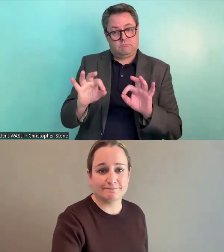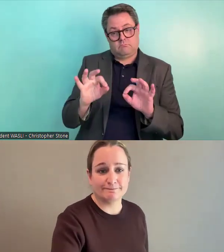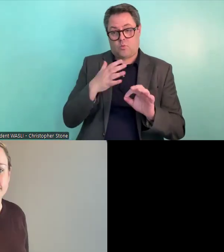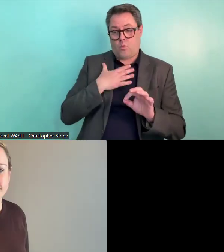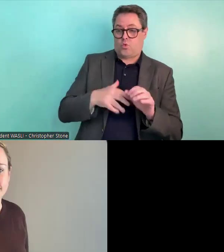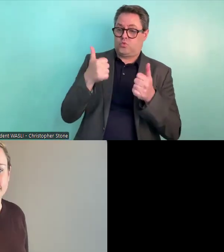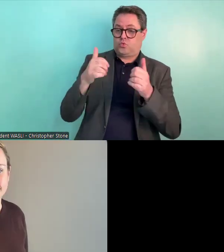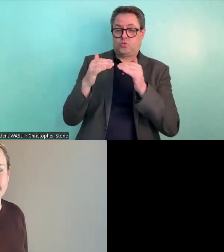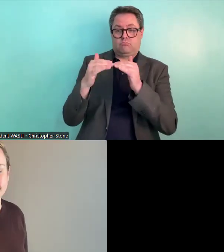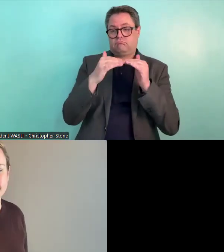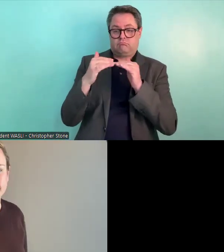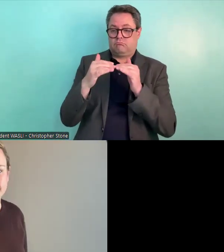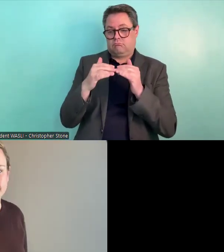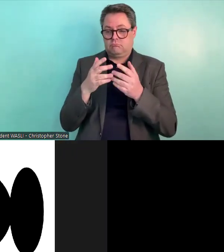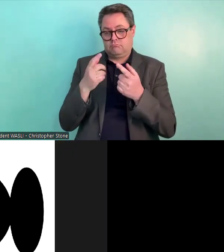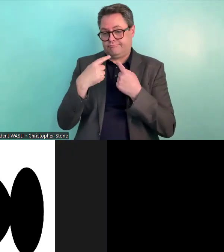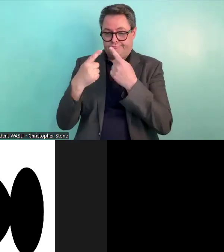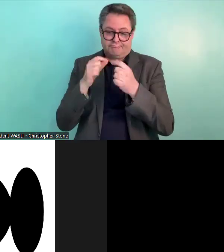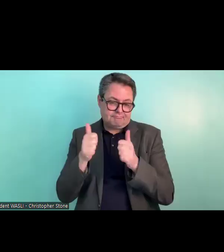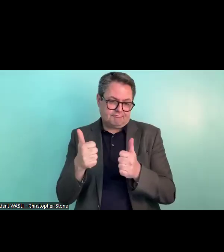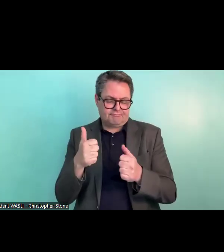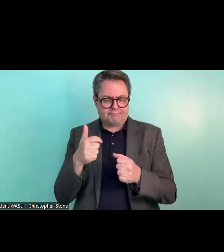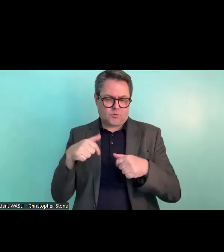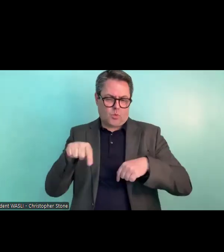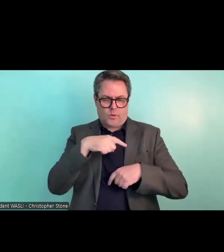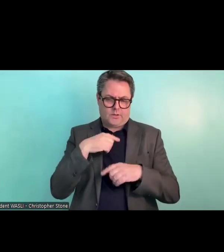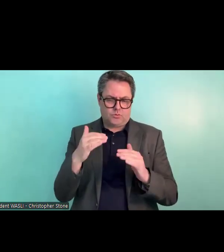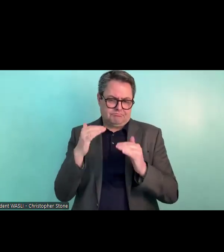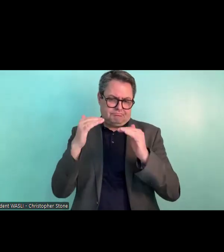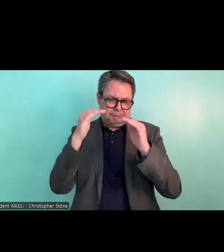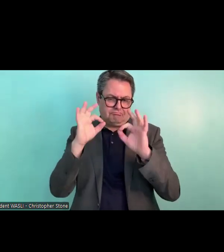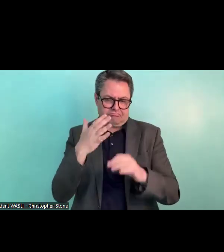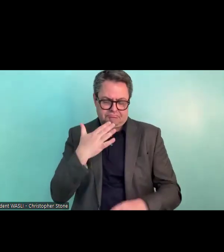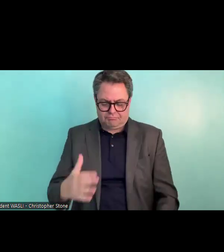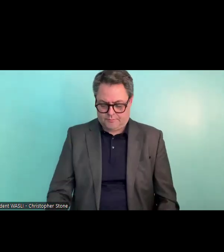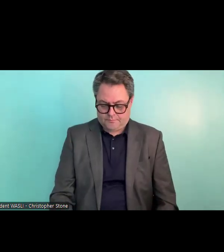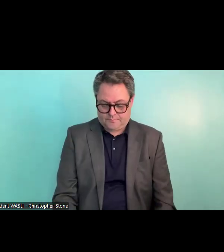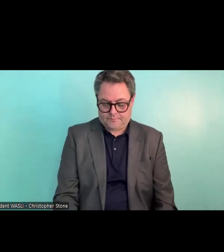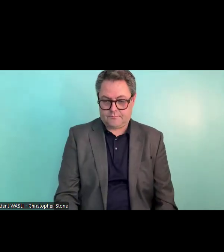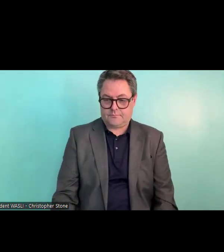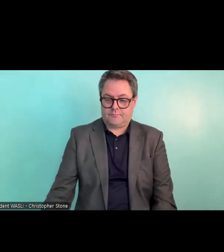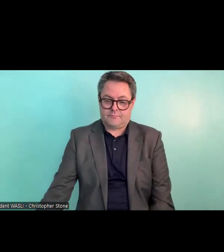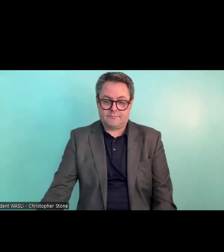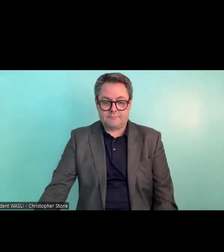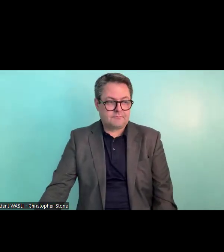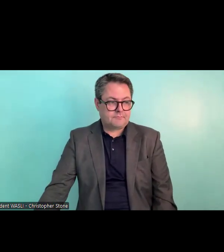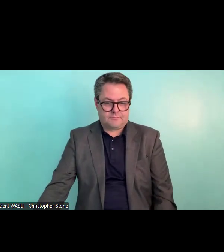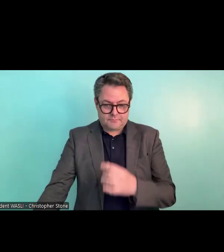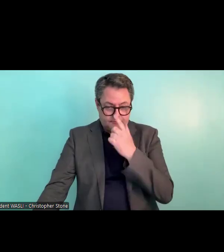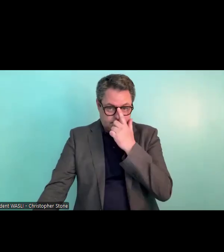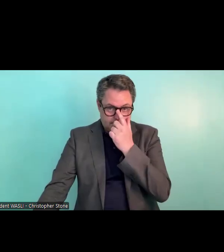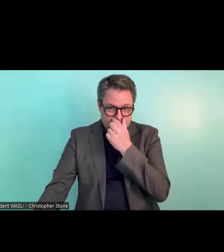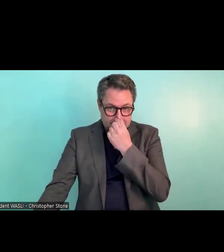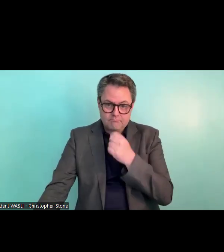Perfect. Thank you so much for that comment. And I think that's a really excellent point. For us to be a democratic organisation, that's something that we need to consider. And again, something that we need to strive